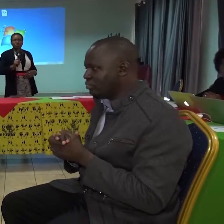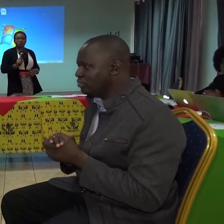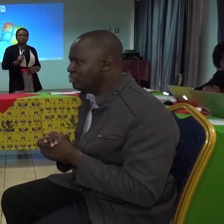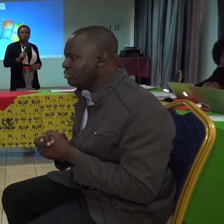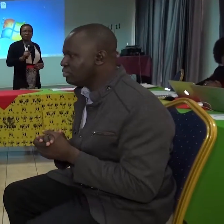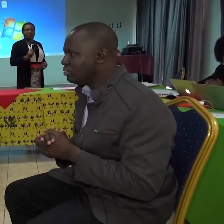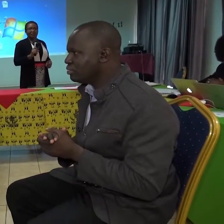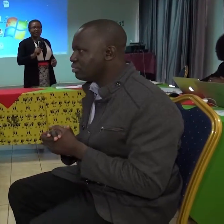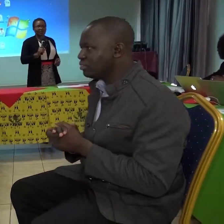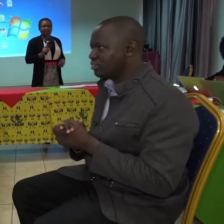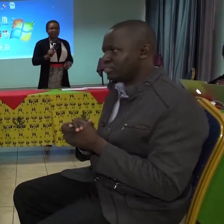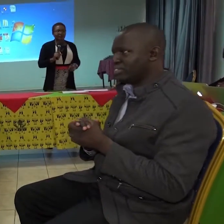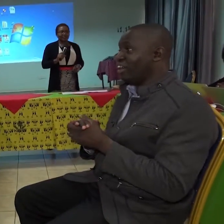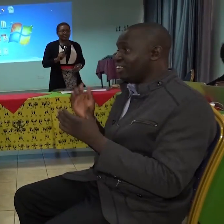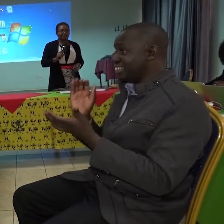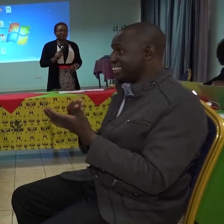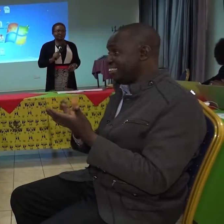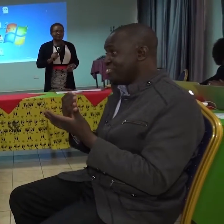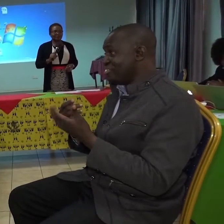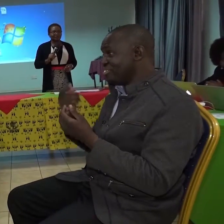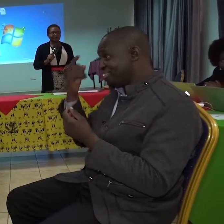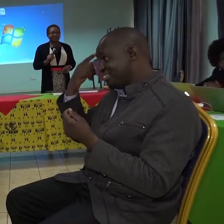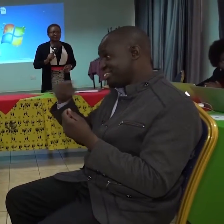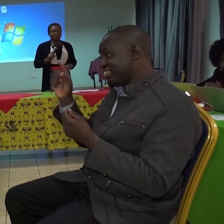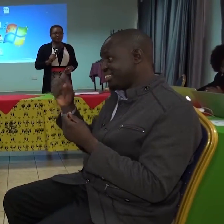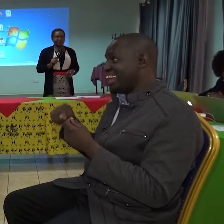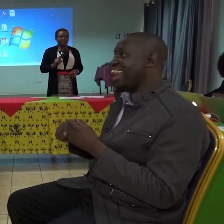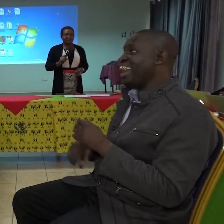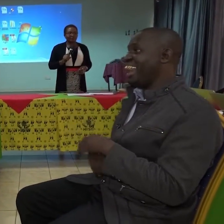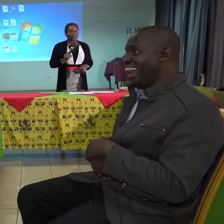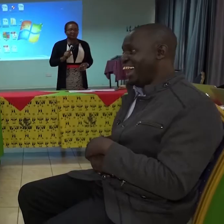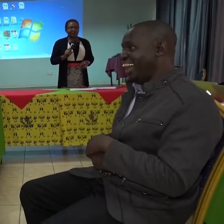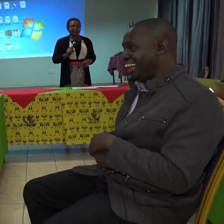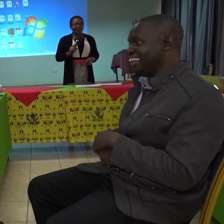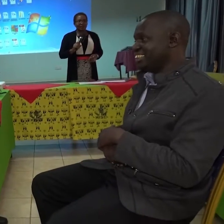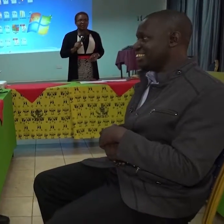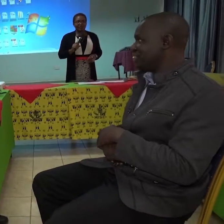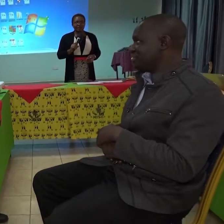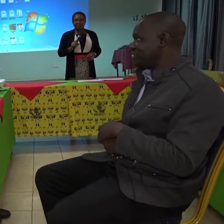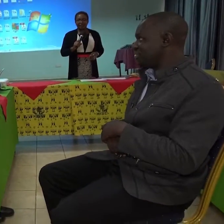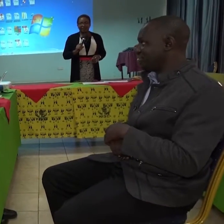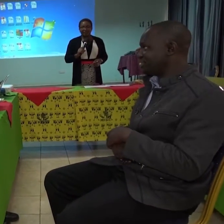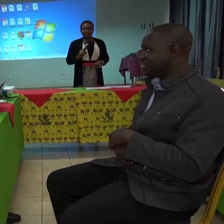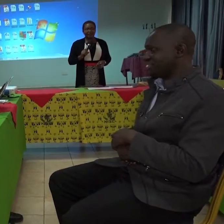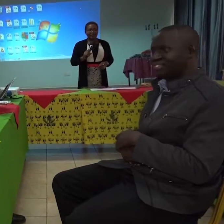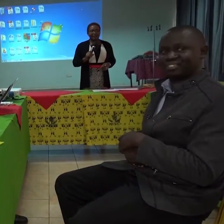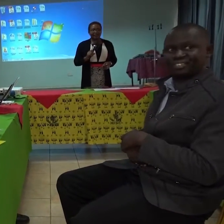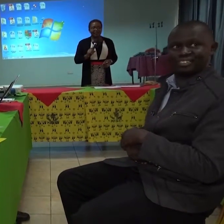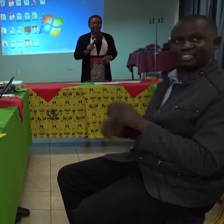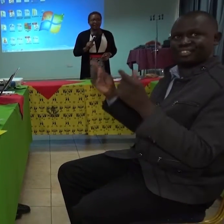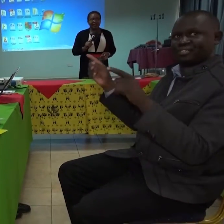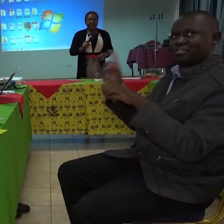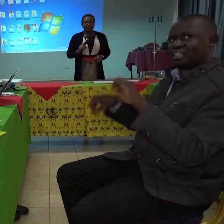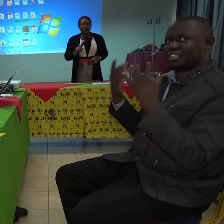group 2? Just for correction, though. Yes. Some organizations that deal individual work. Yeah, we didn't have groups. It's only KISE that had a